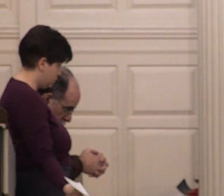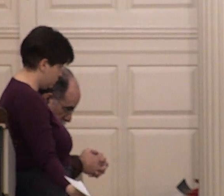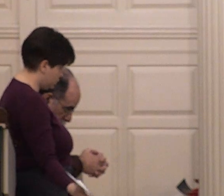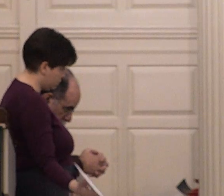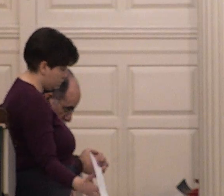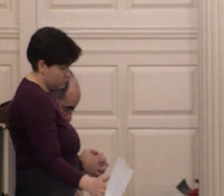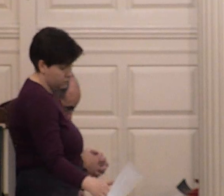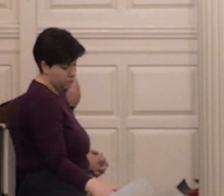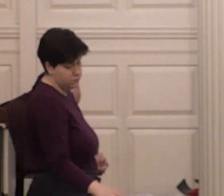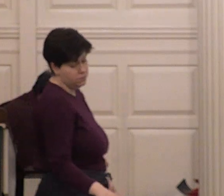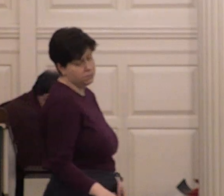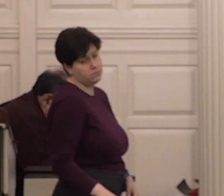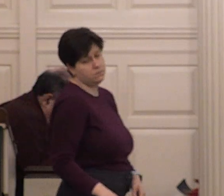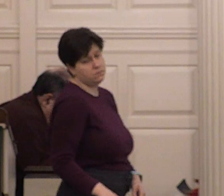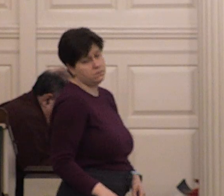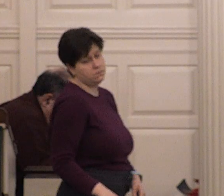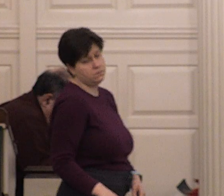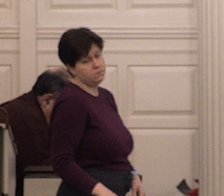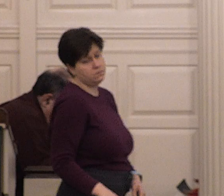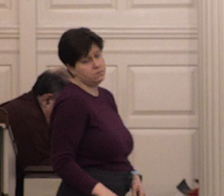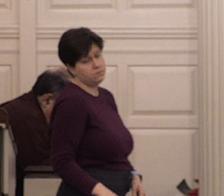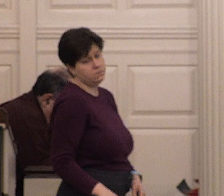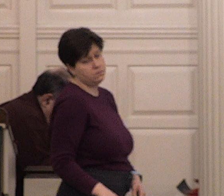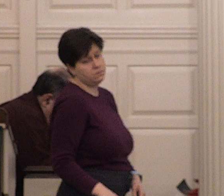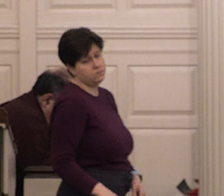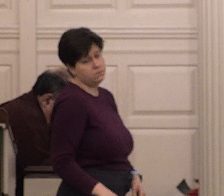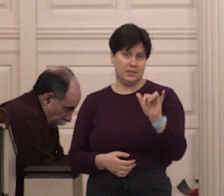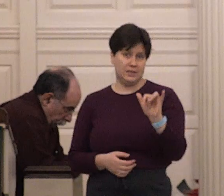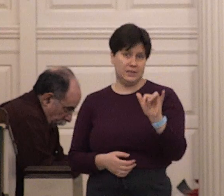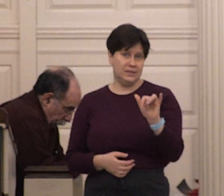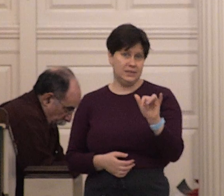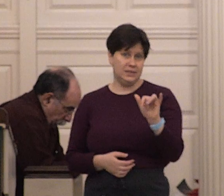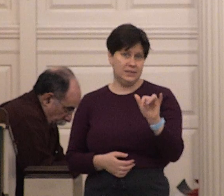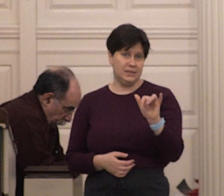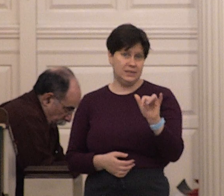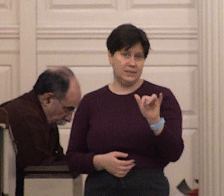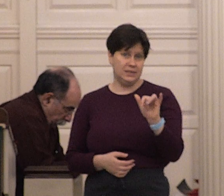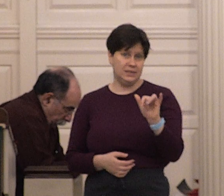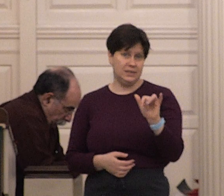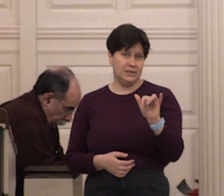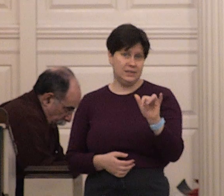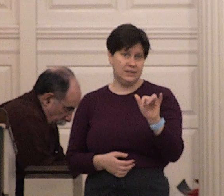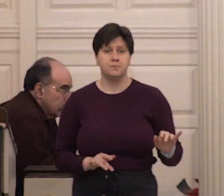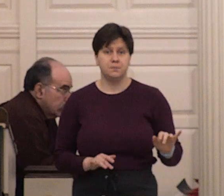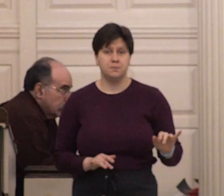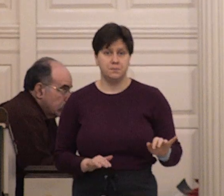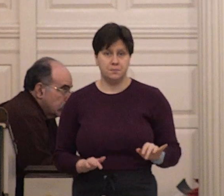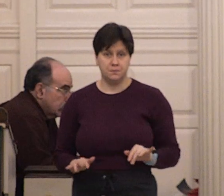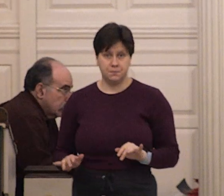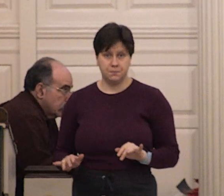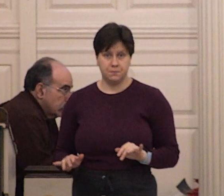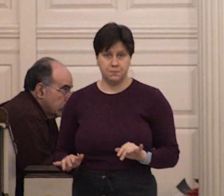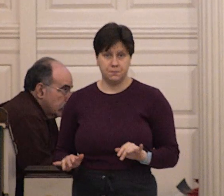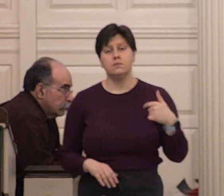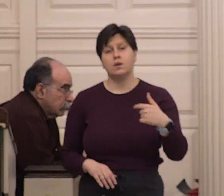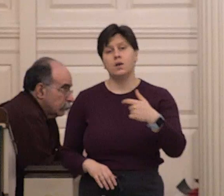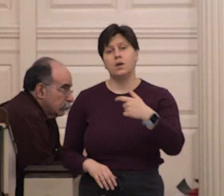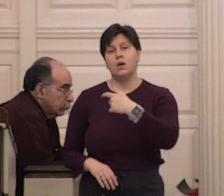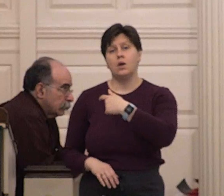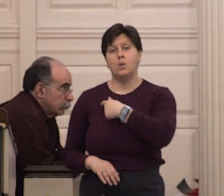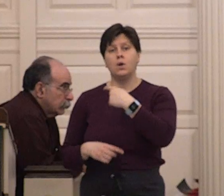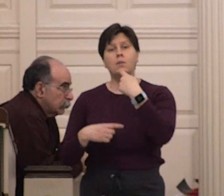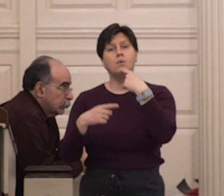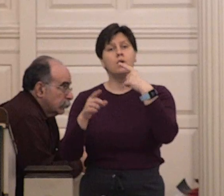The mystery of faith. We proclaim